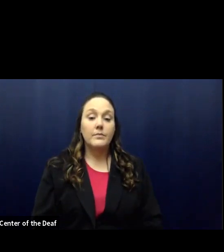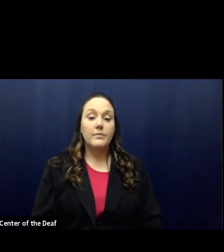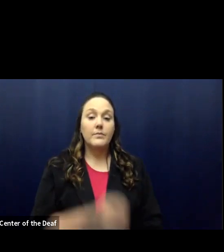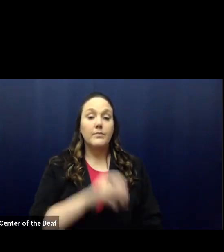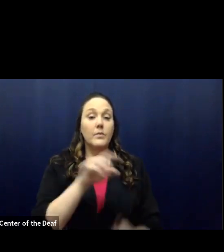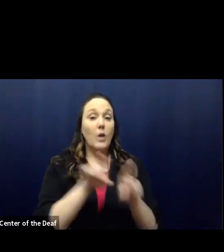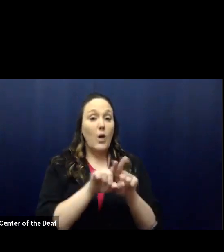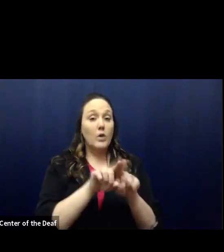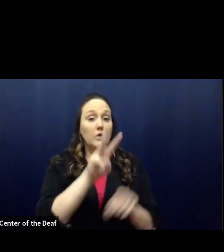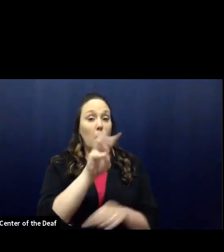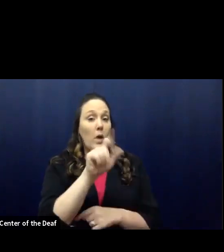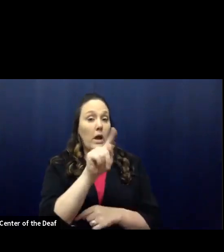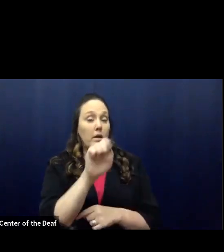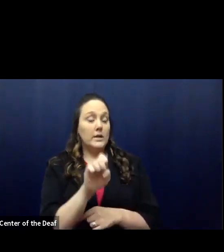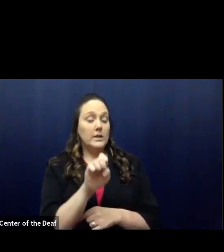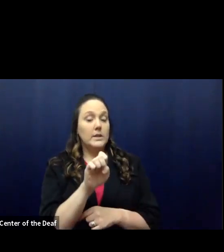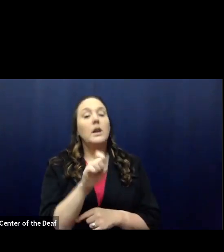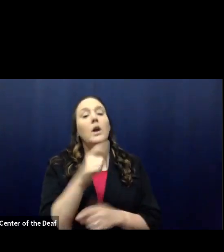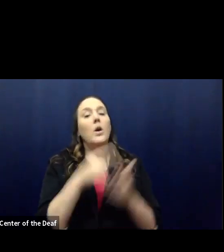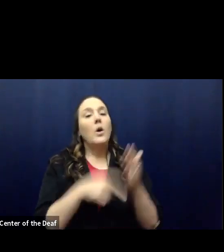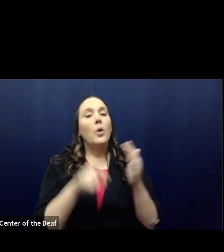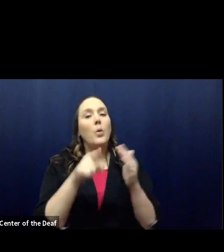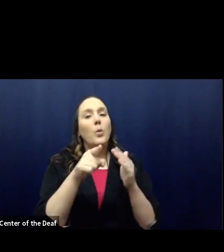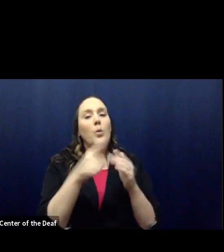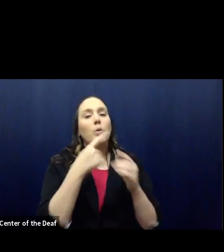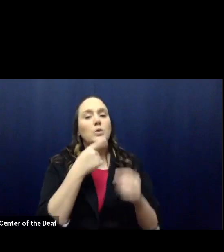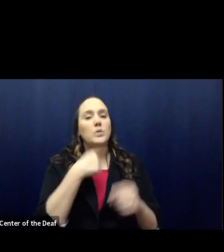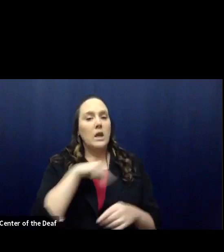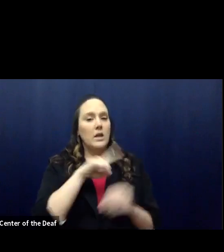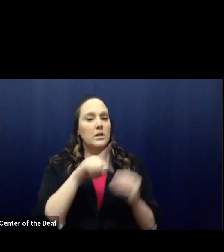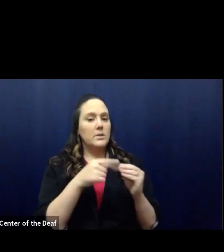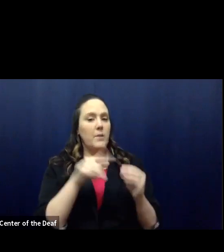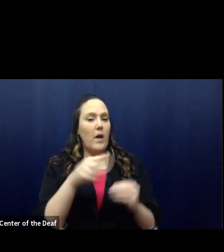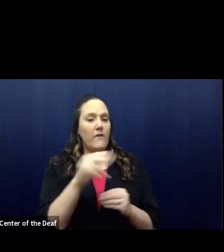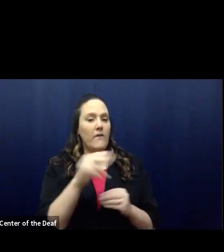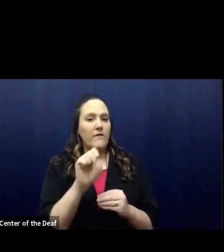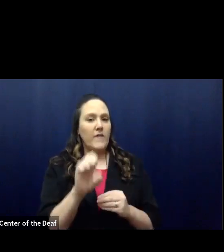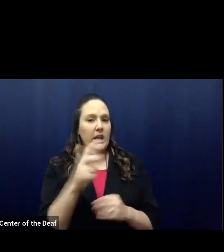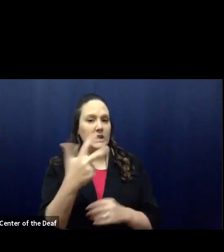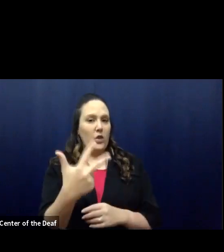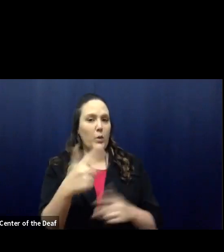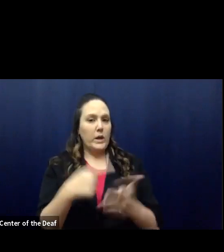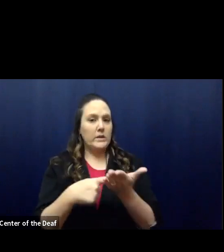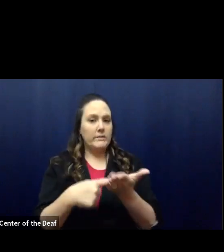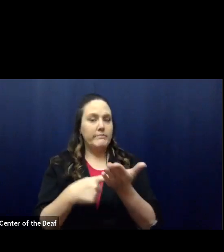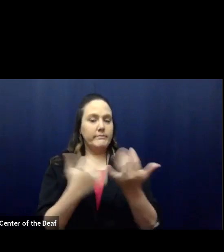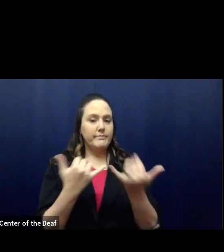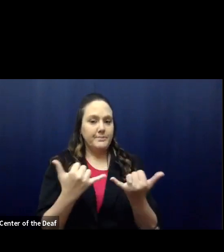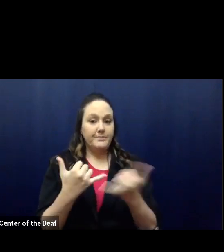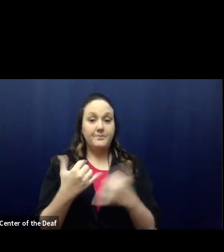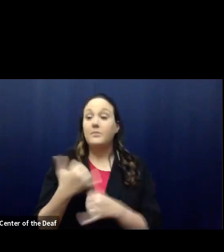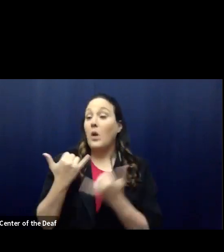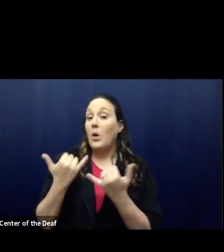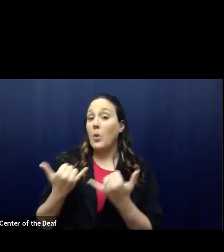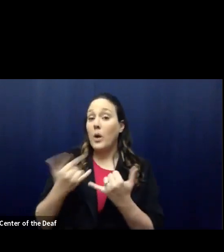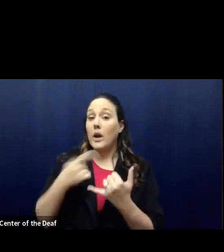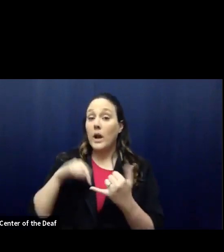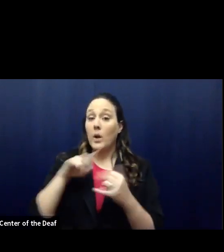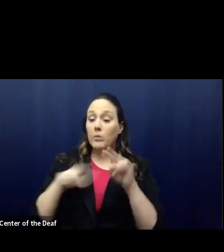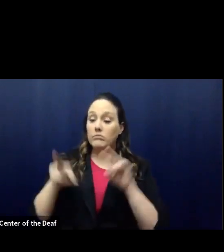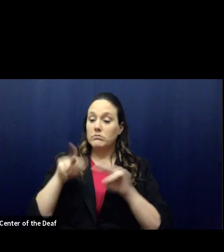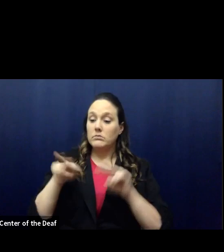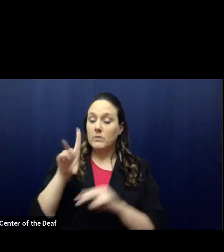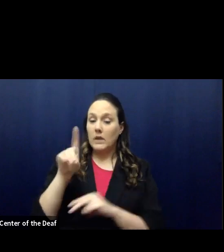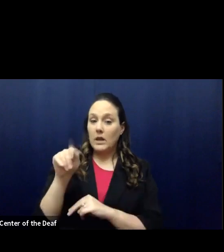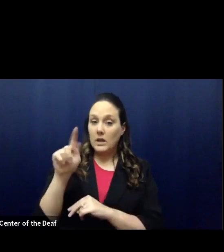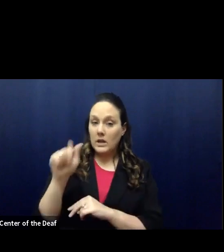Also from WATE, what can you tell us about the phase 3 discussions at this point? At this point, we're looking at data and